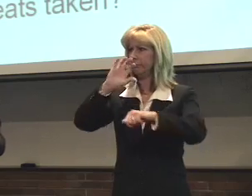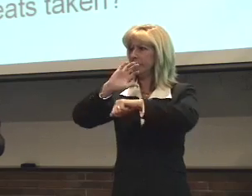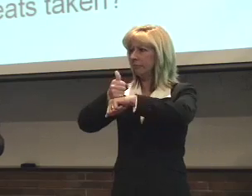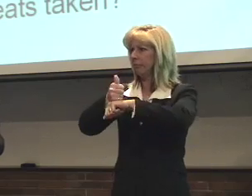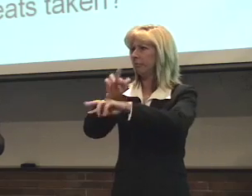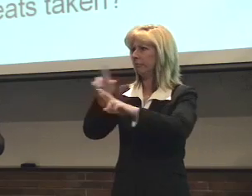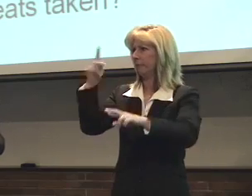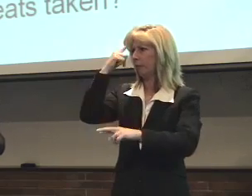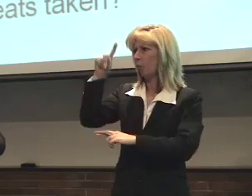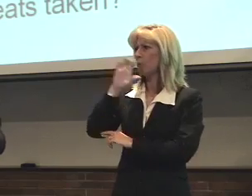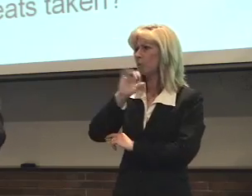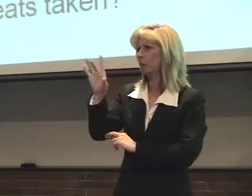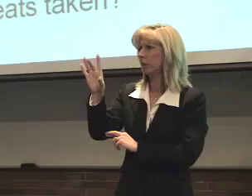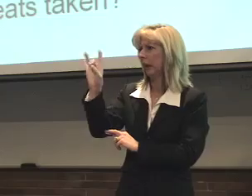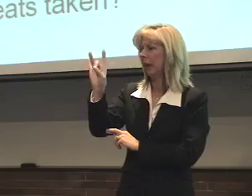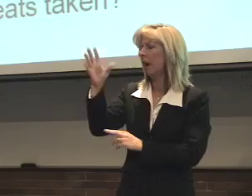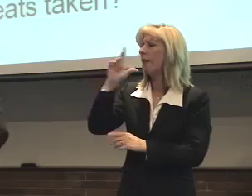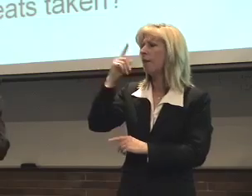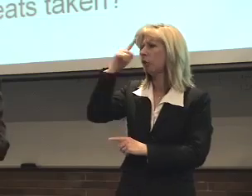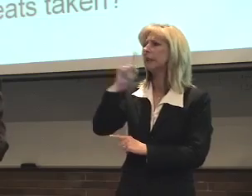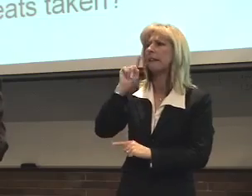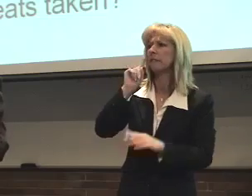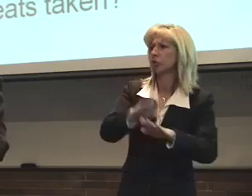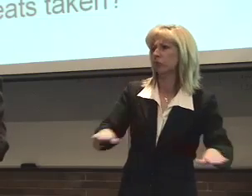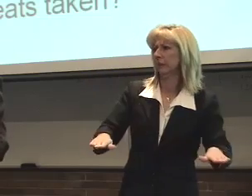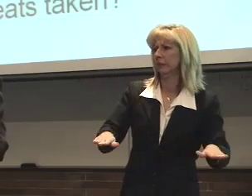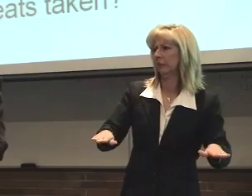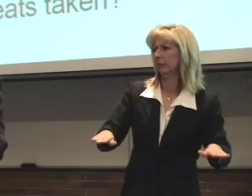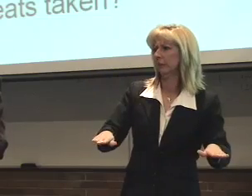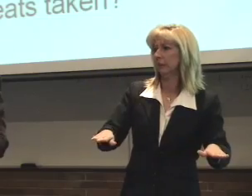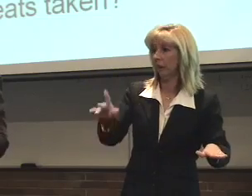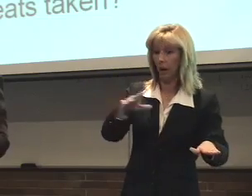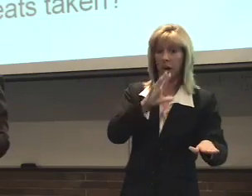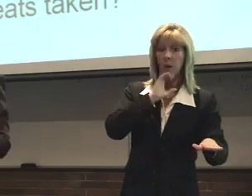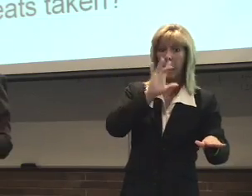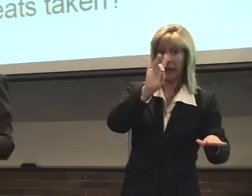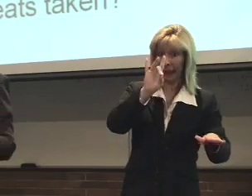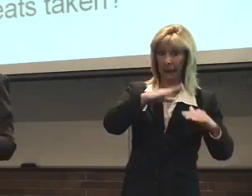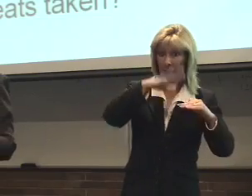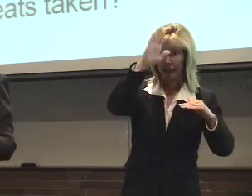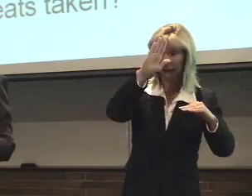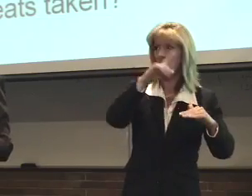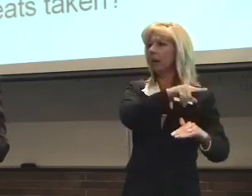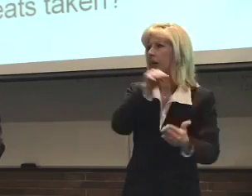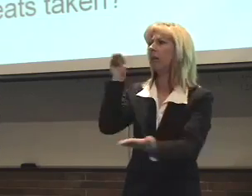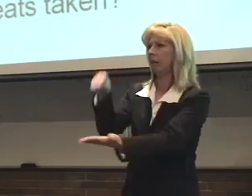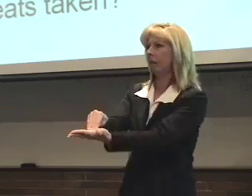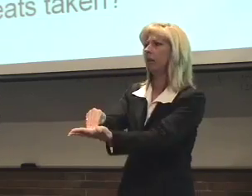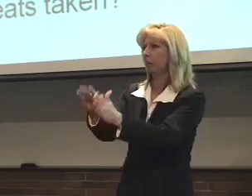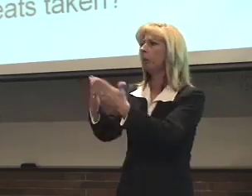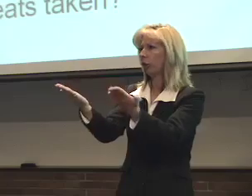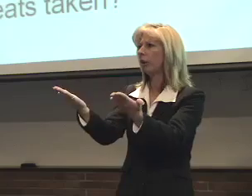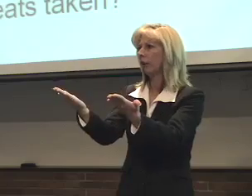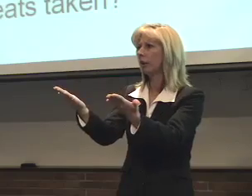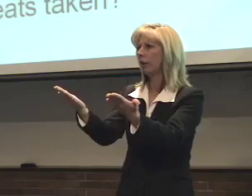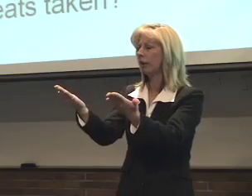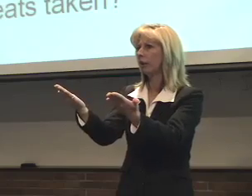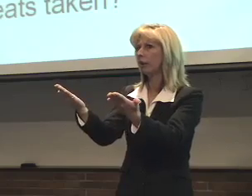old and up. Which meant, I was absolutely irate, which meant we can't even